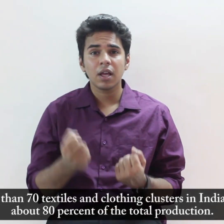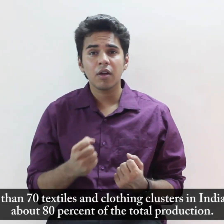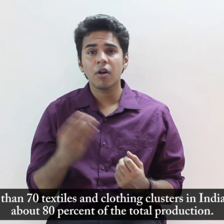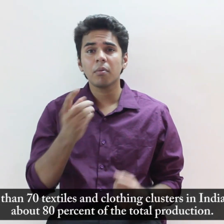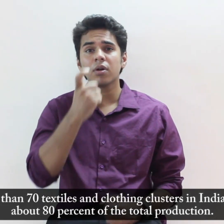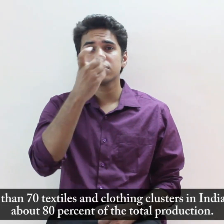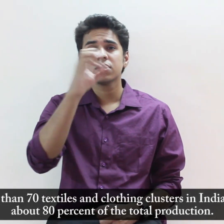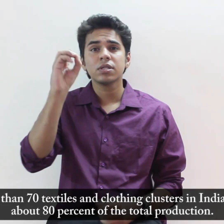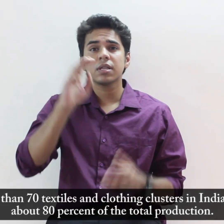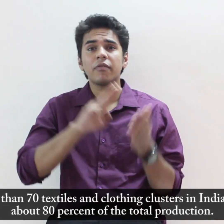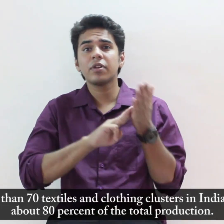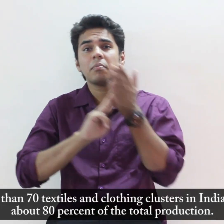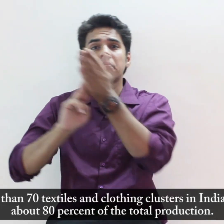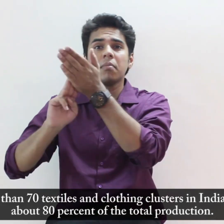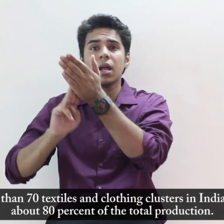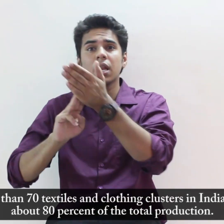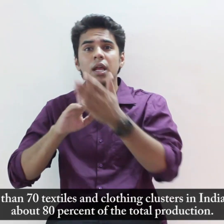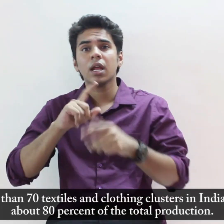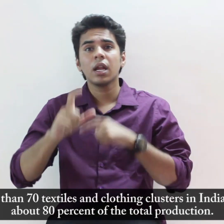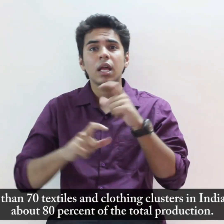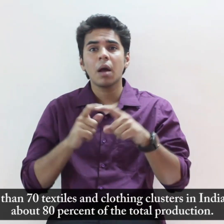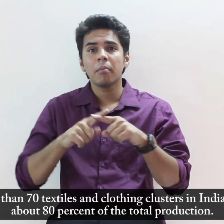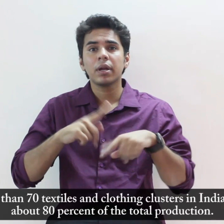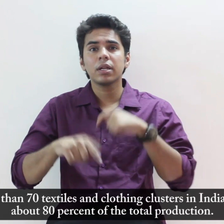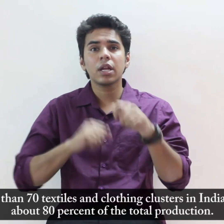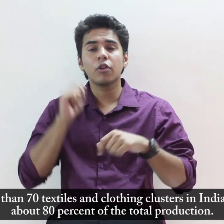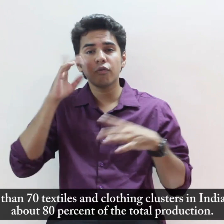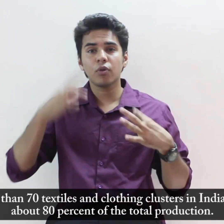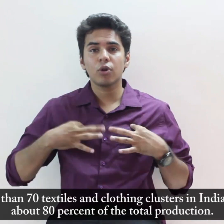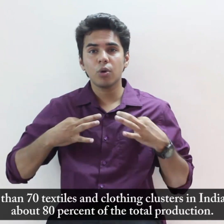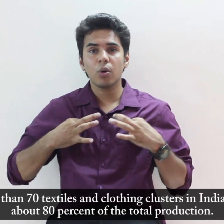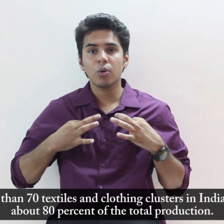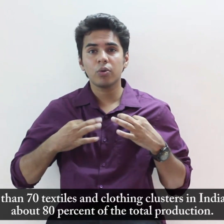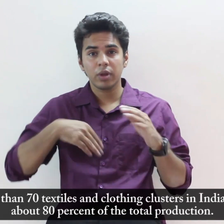2021-22. There are more than 70 textiles and clothing clusters in India,